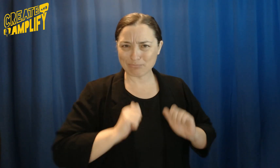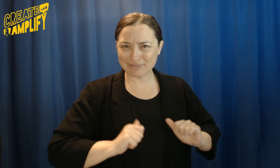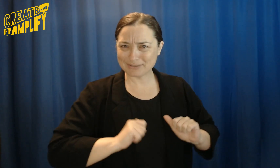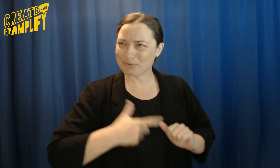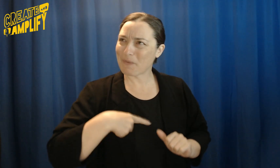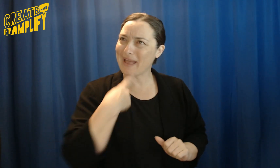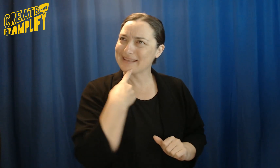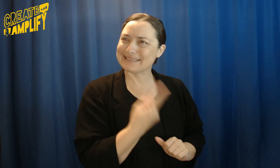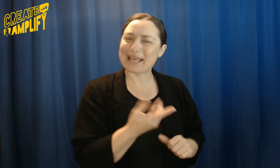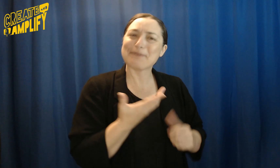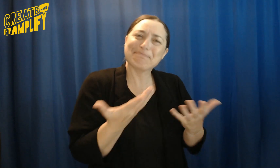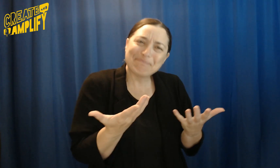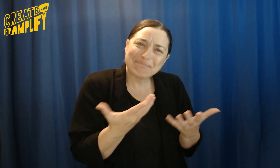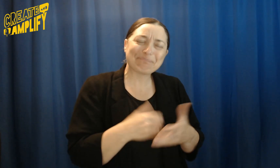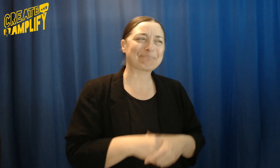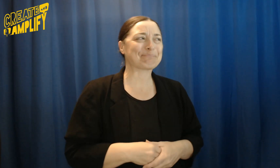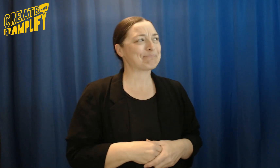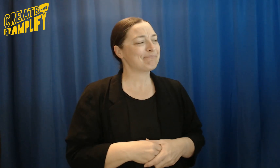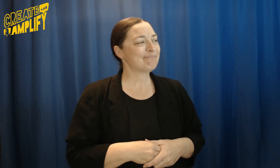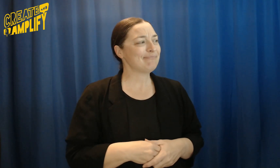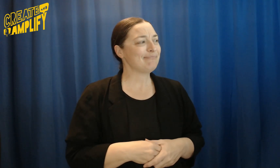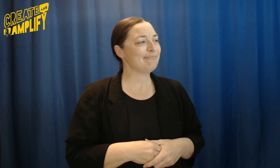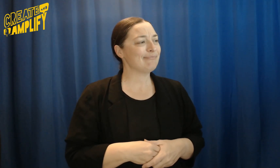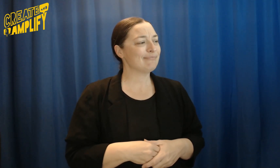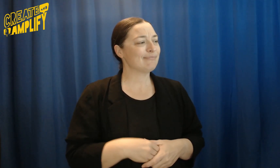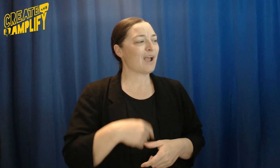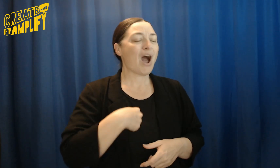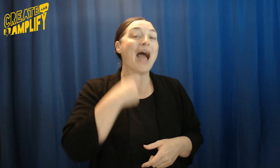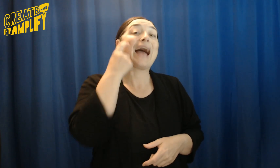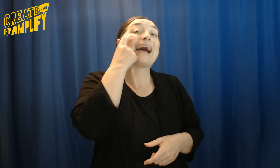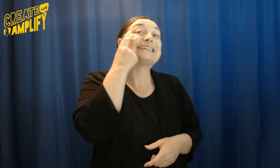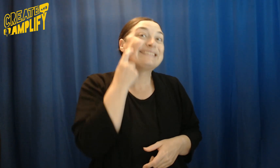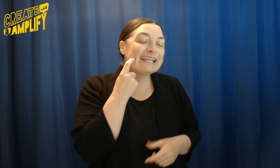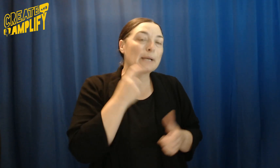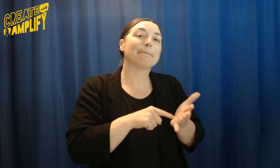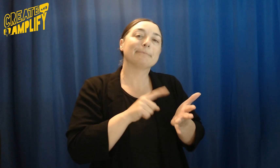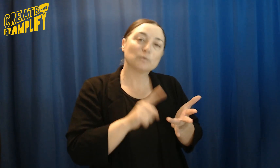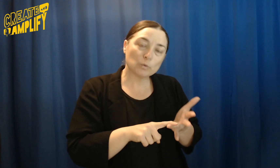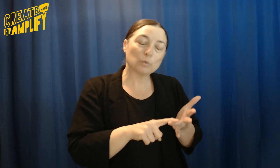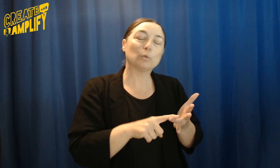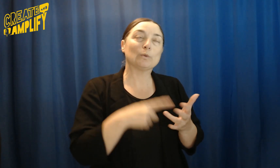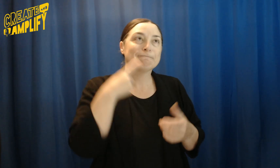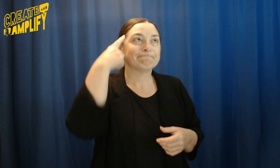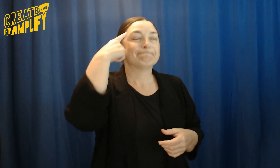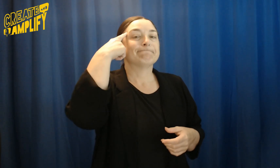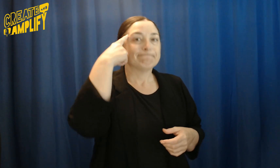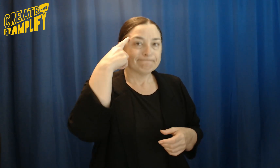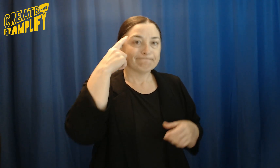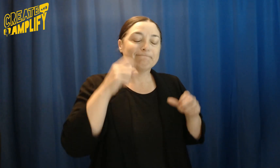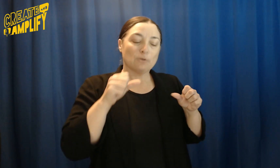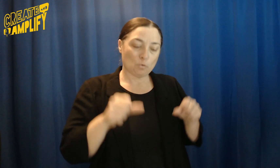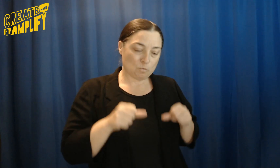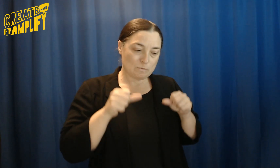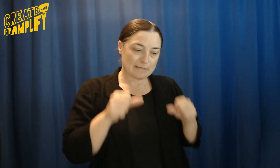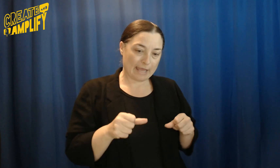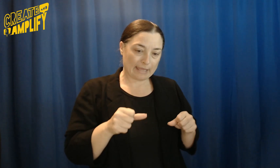that. But I attempt to be practical and go, okay, look, some of these things might not make it,